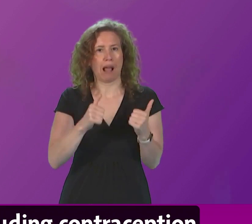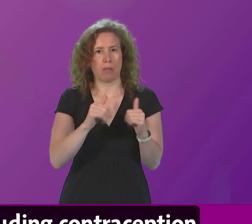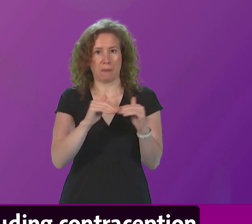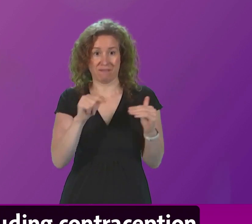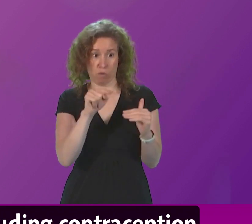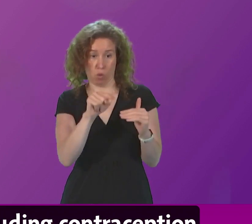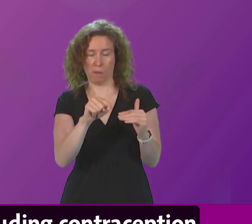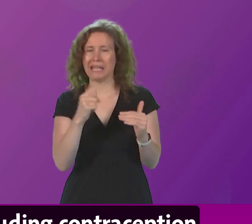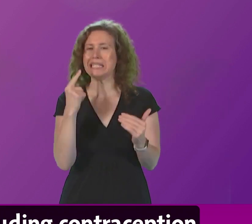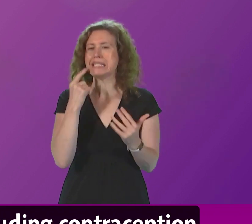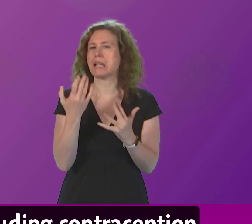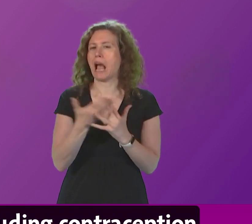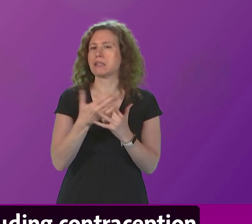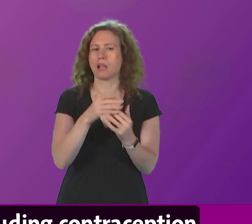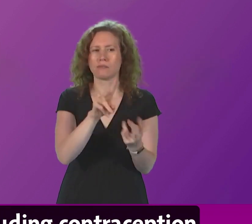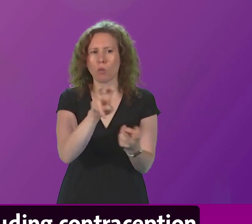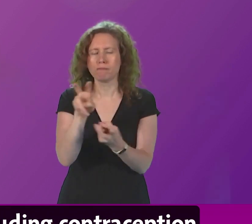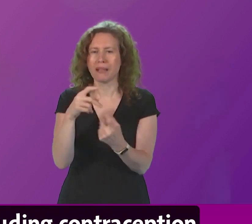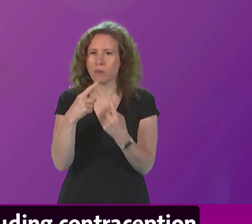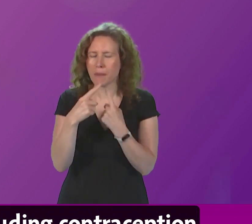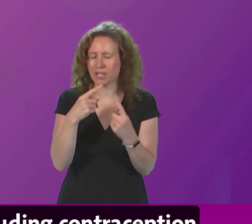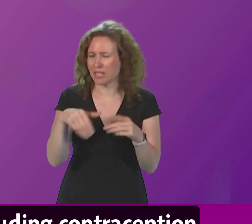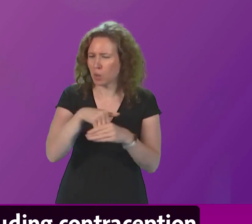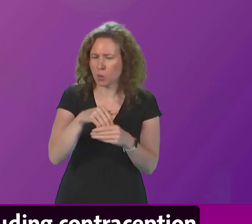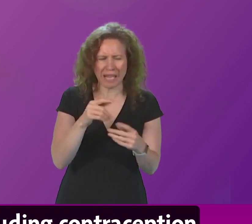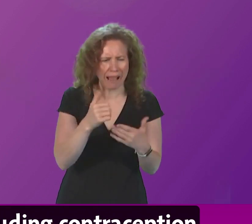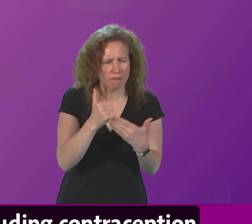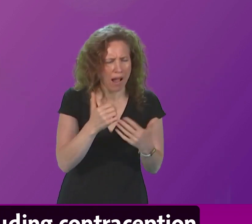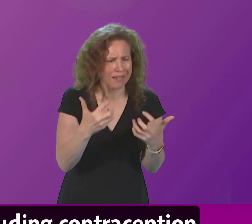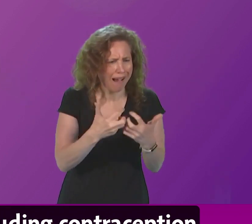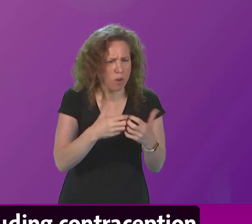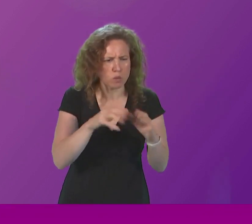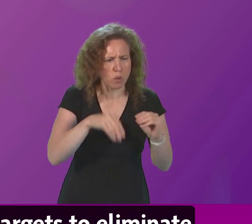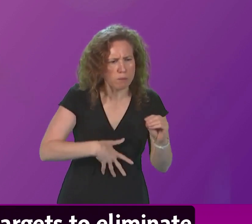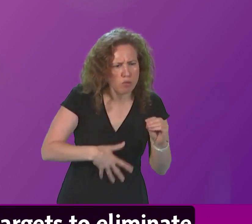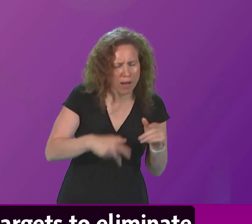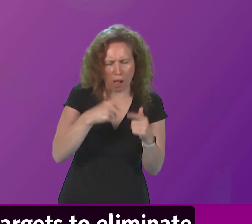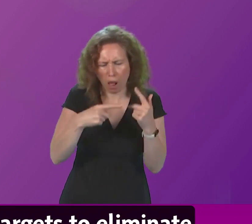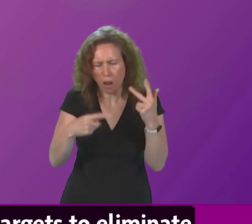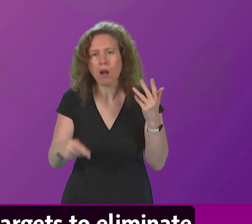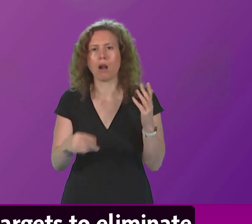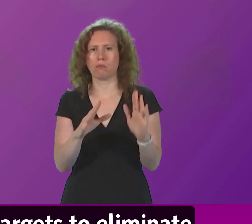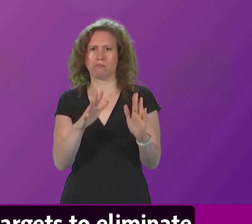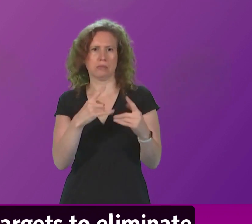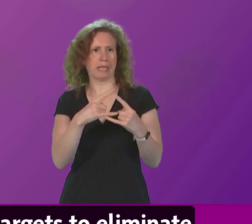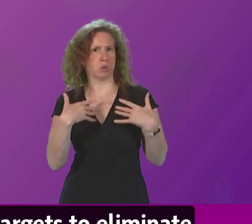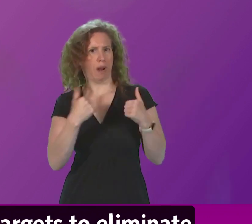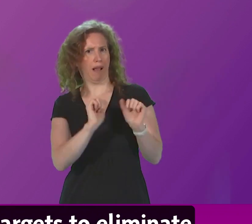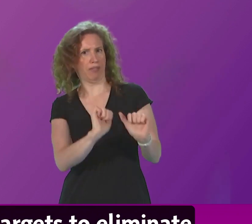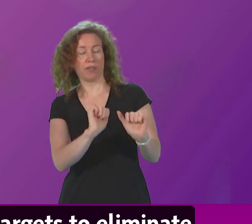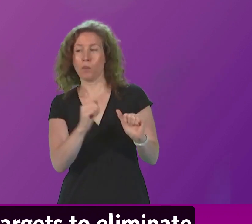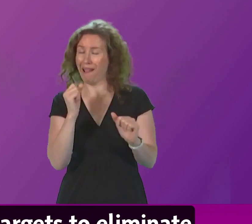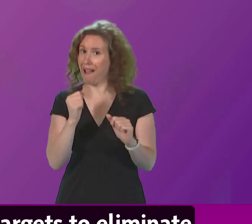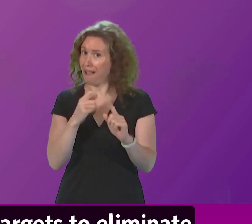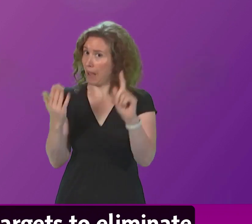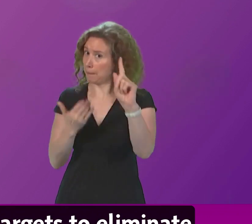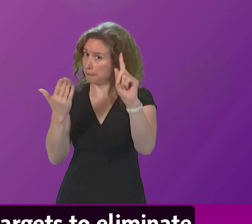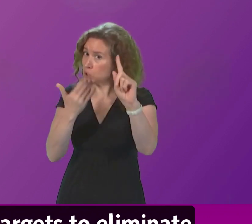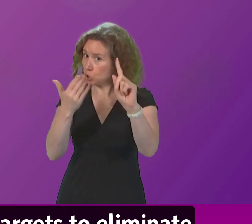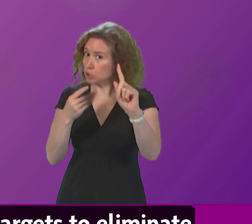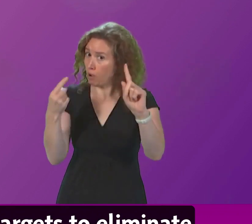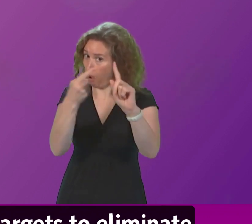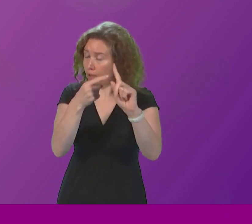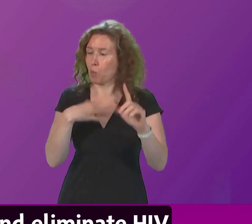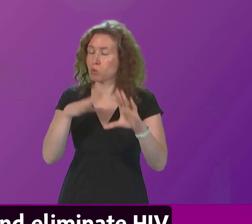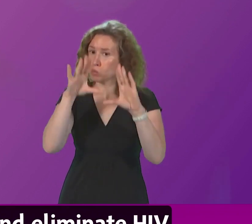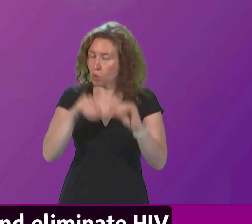easy access to information, including contraception and sexual health. We also have ambitious targets to eliminate hepatitis C as